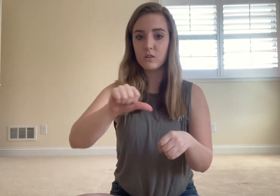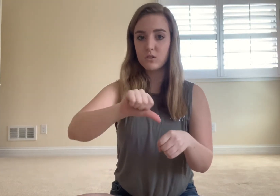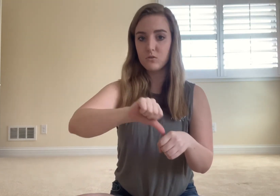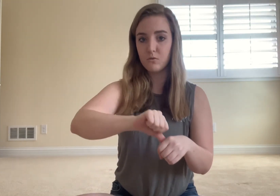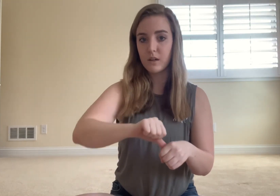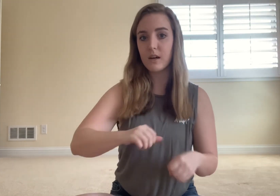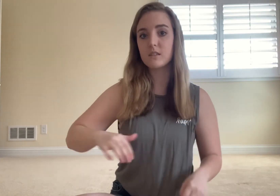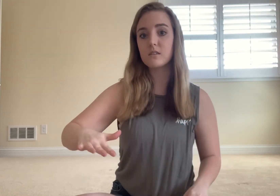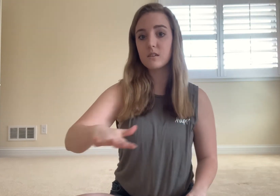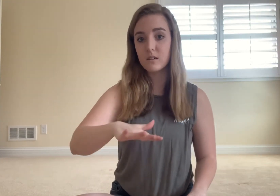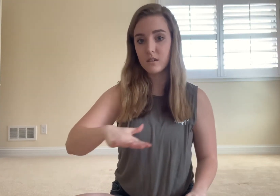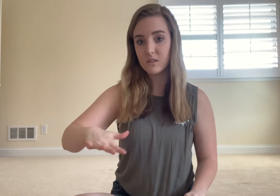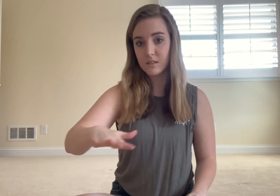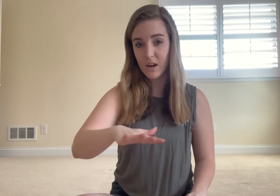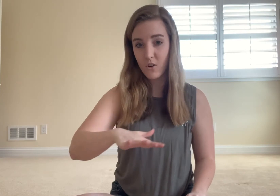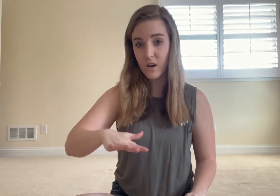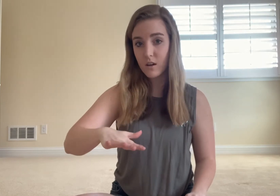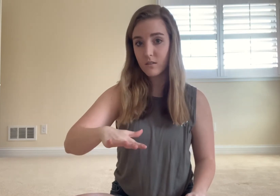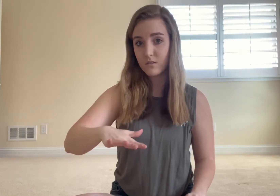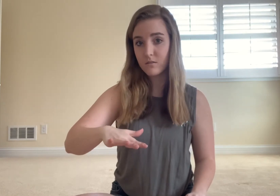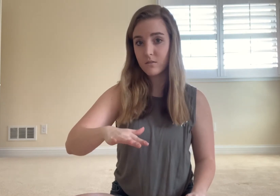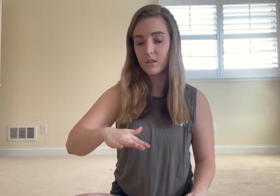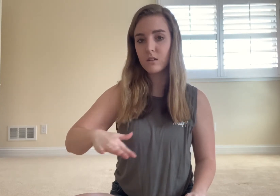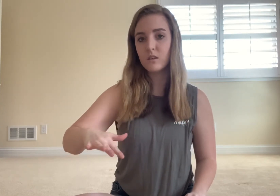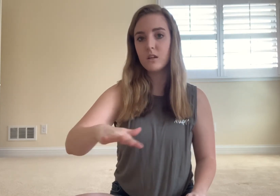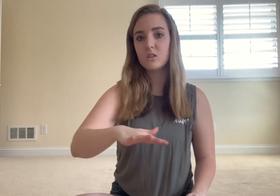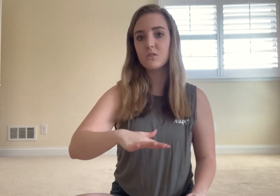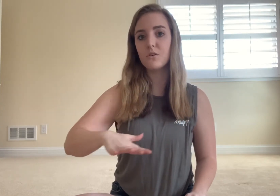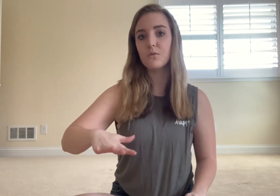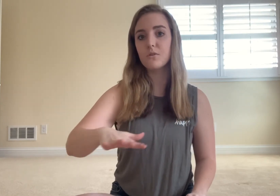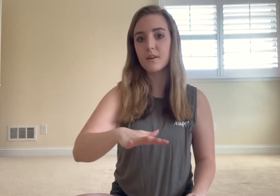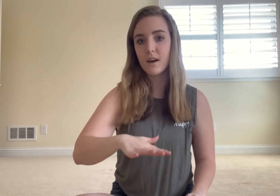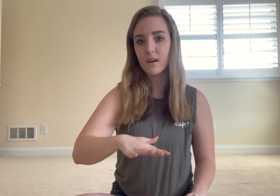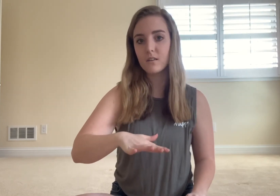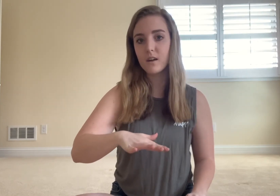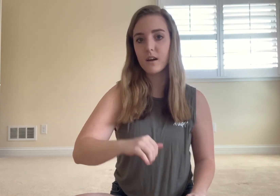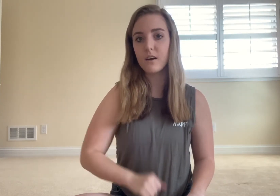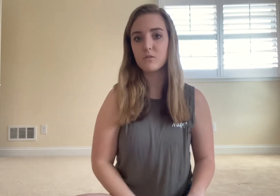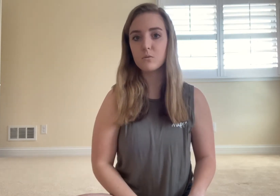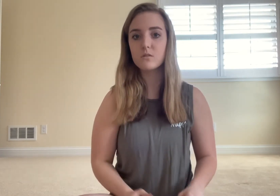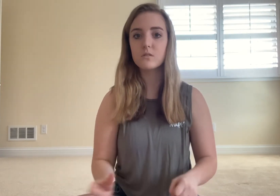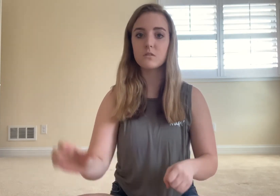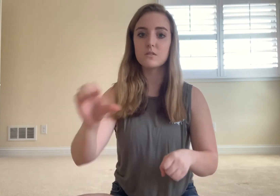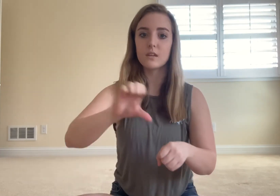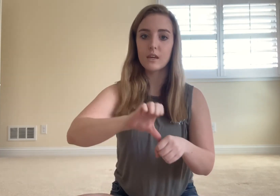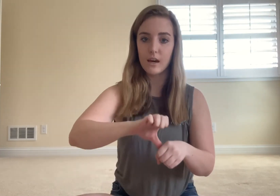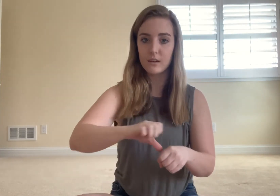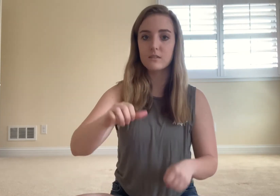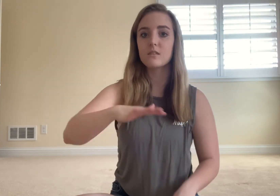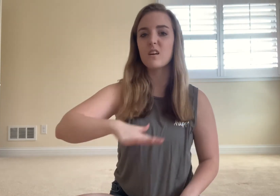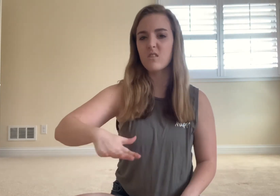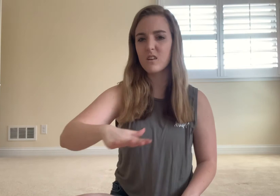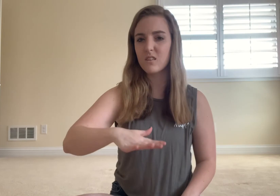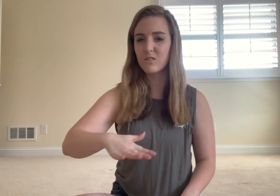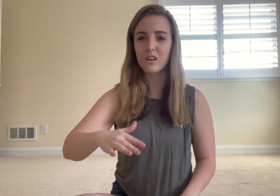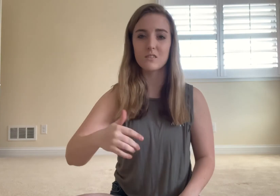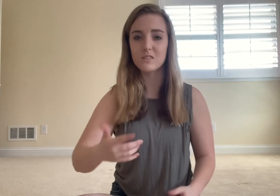do gas. This is area, so you can add that afterwards. So it's like gas area or gas station.